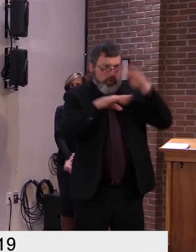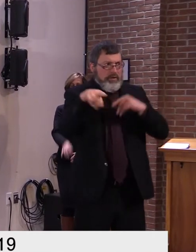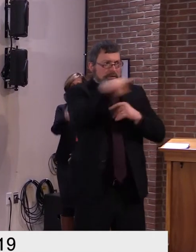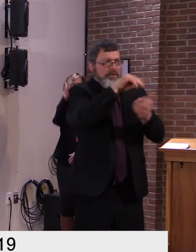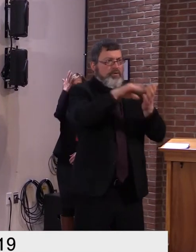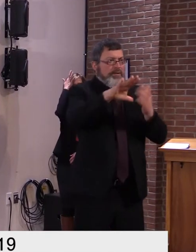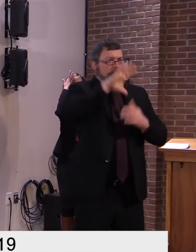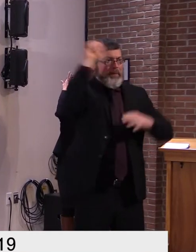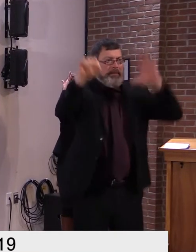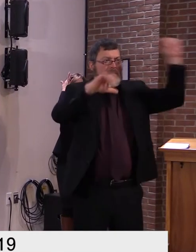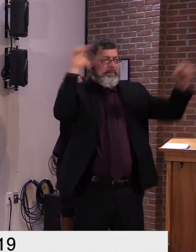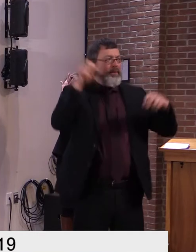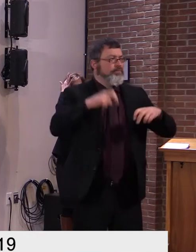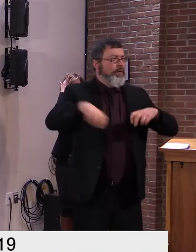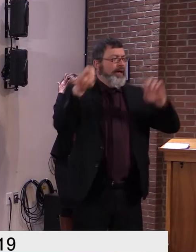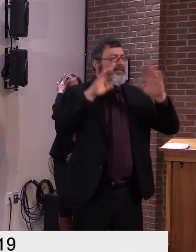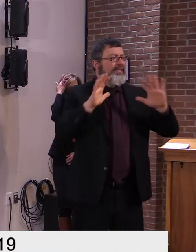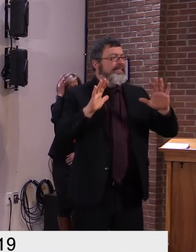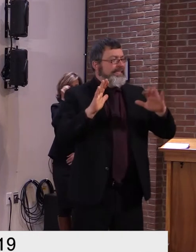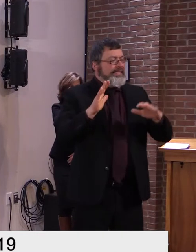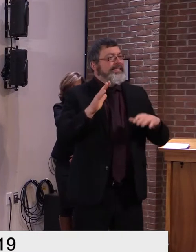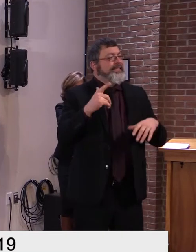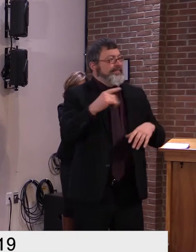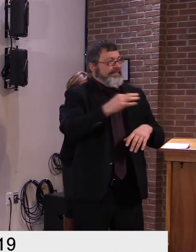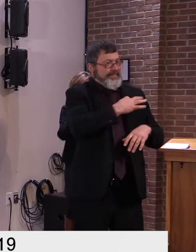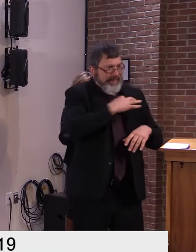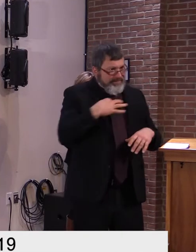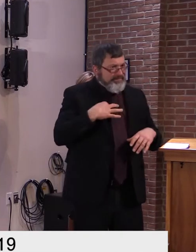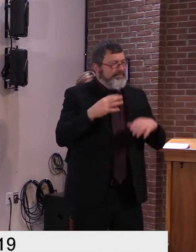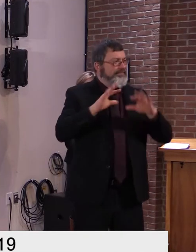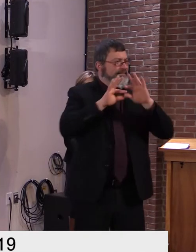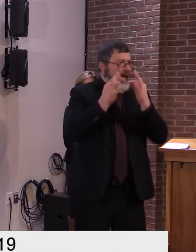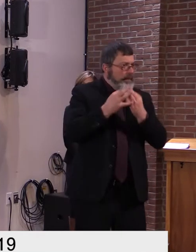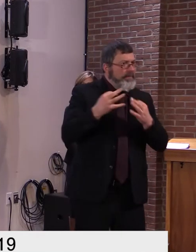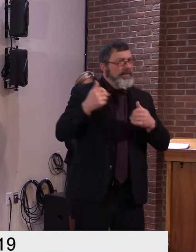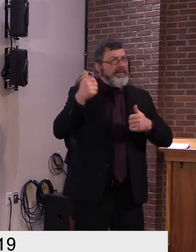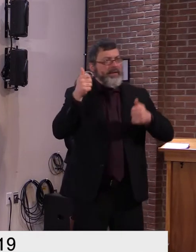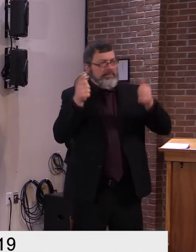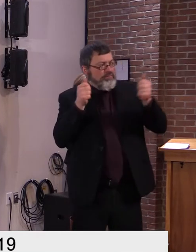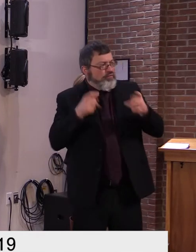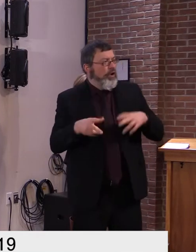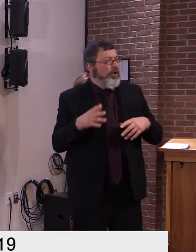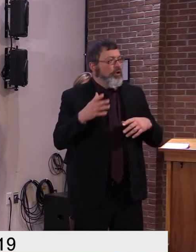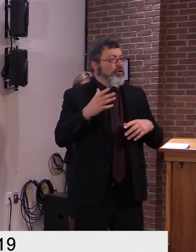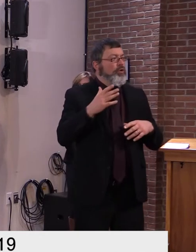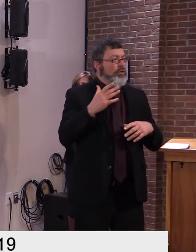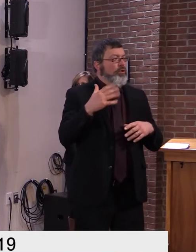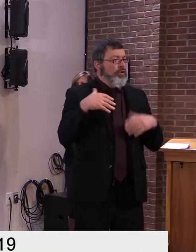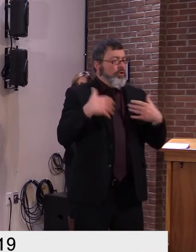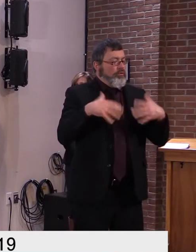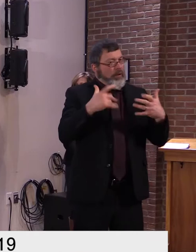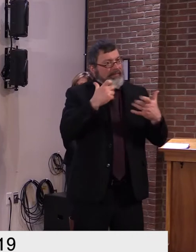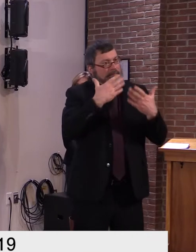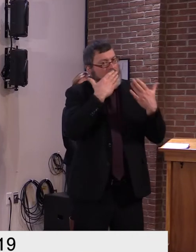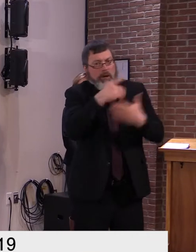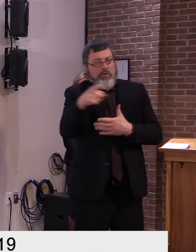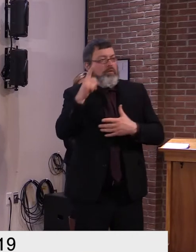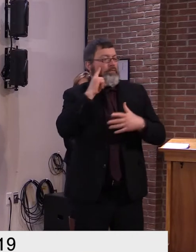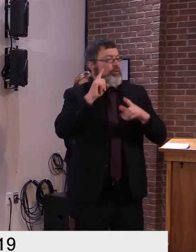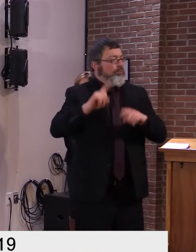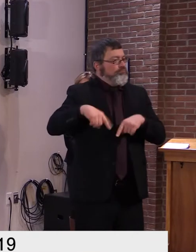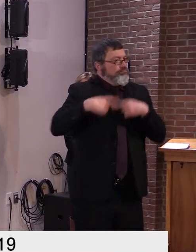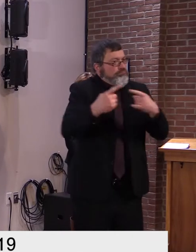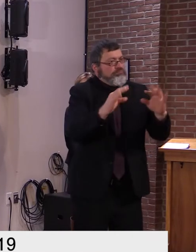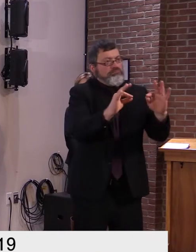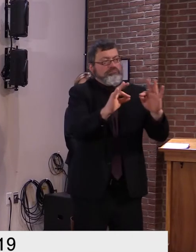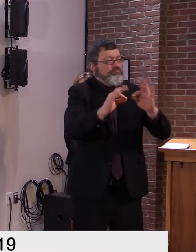educational professionals and the cooperation of families that have made it all possible. So thank you. That concludes my update. I'll now turn it over to Dr.